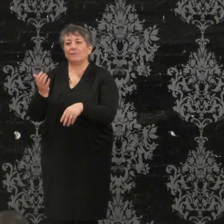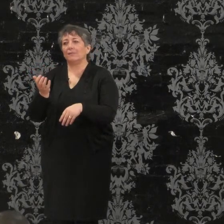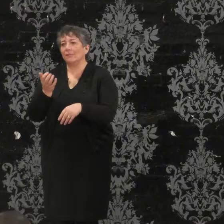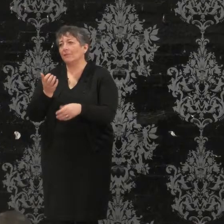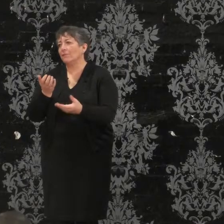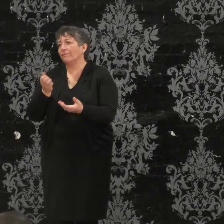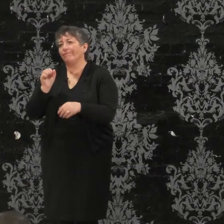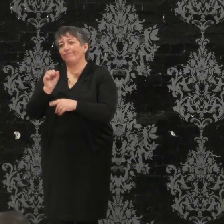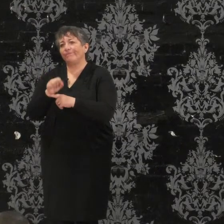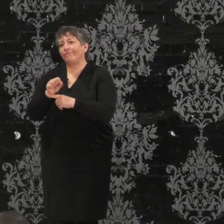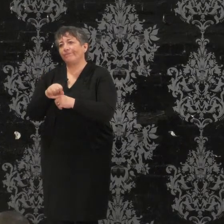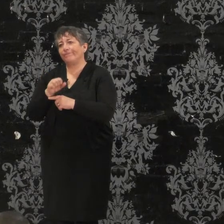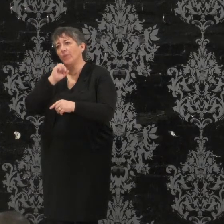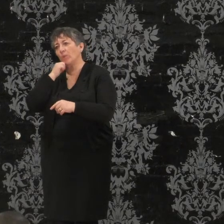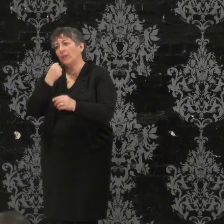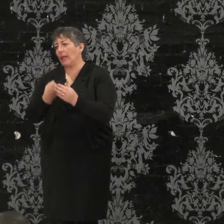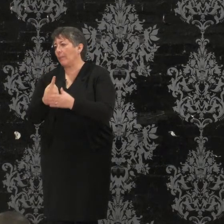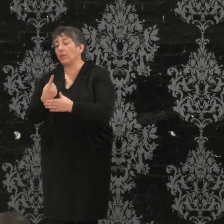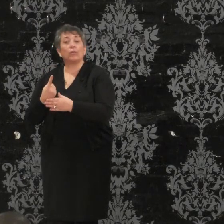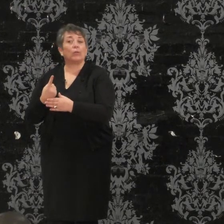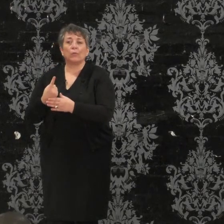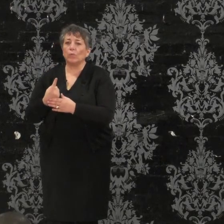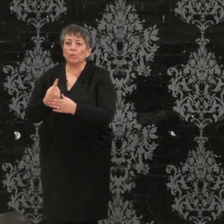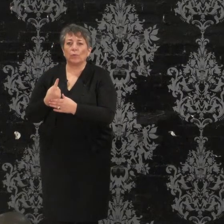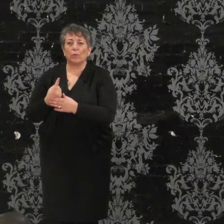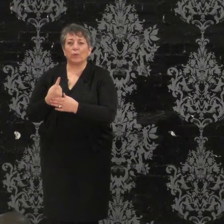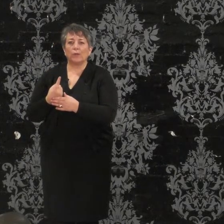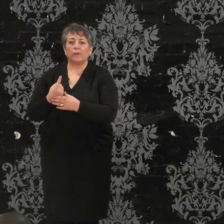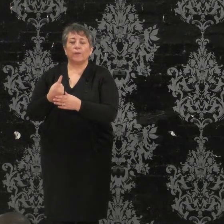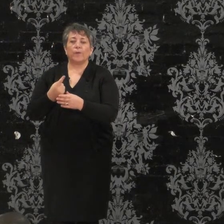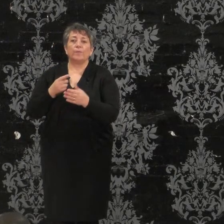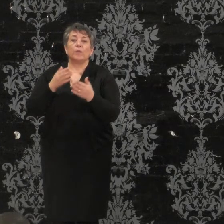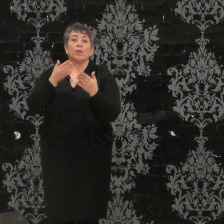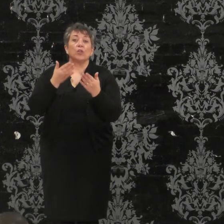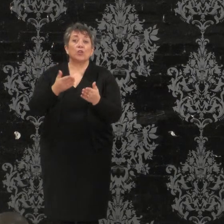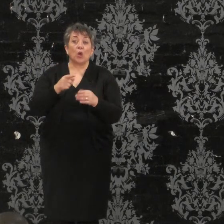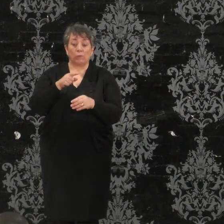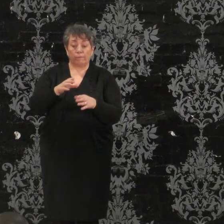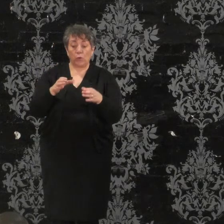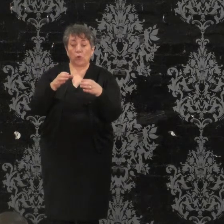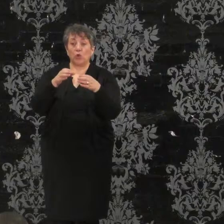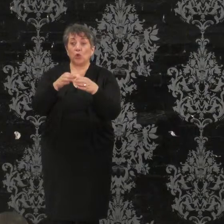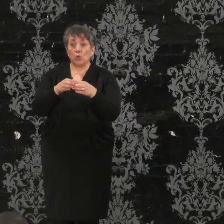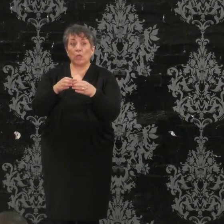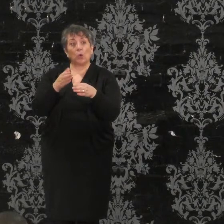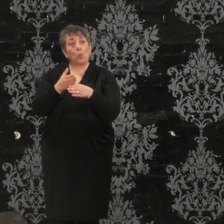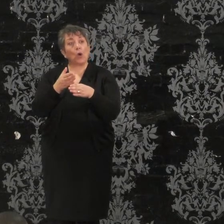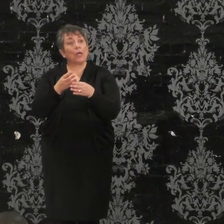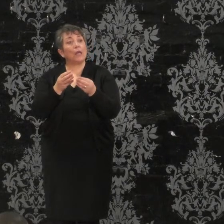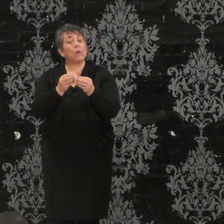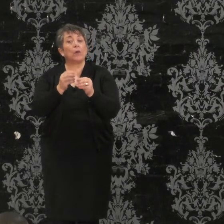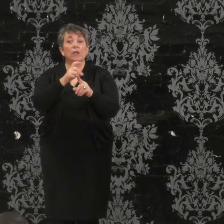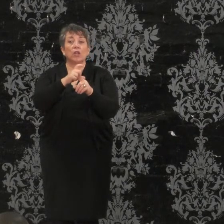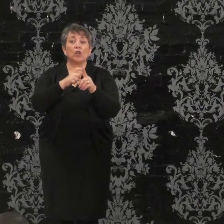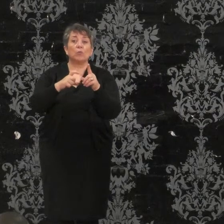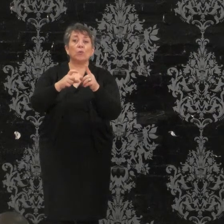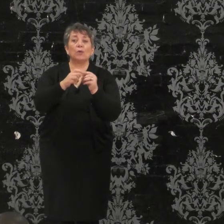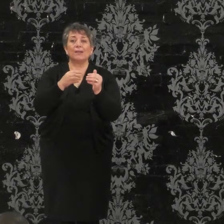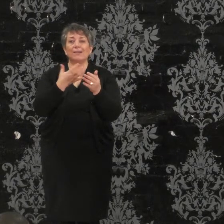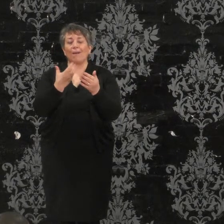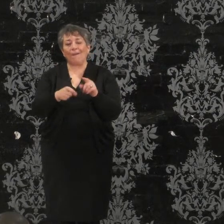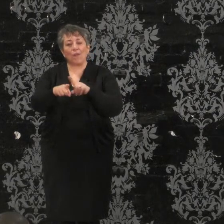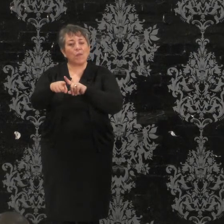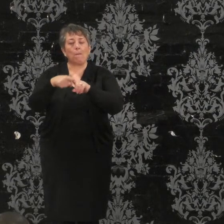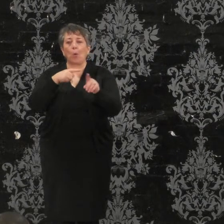classic top-down approach, the VRU is working with local communities most impacted by violence